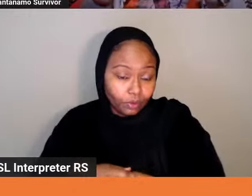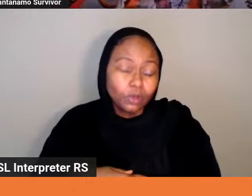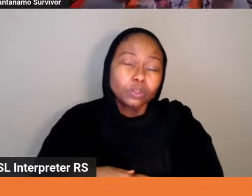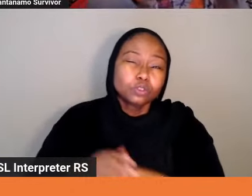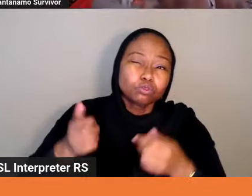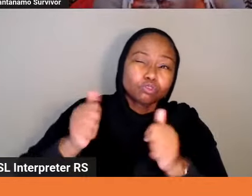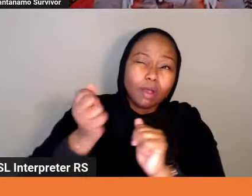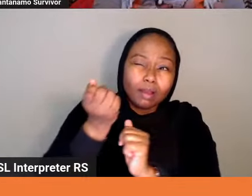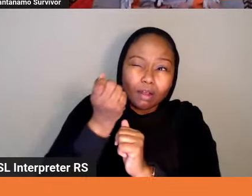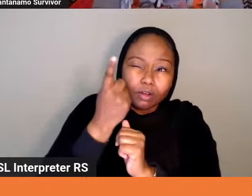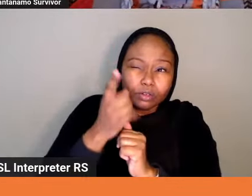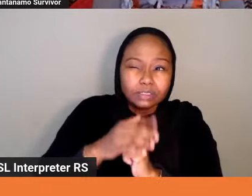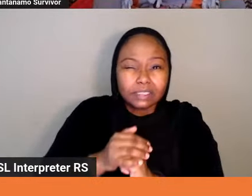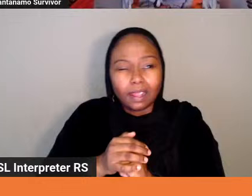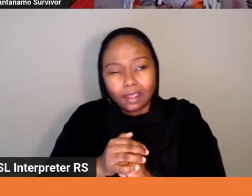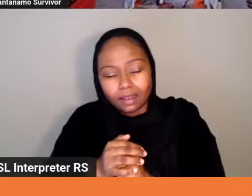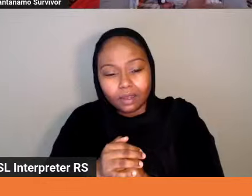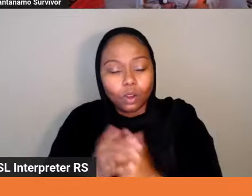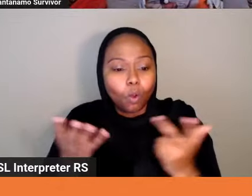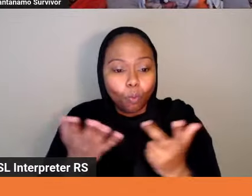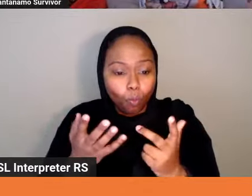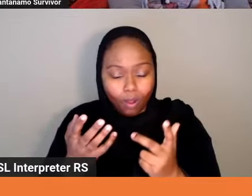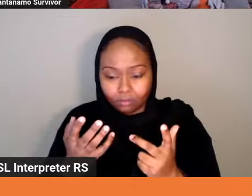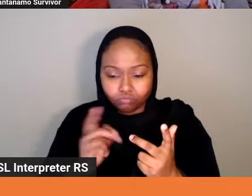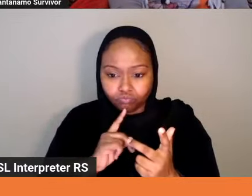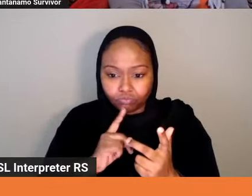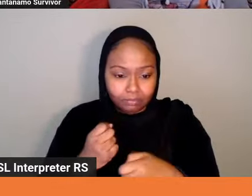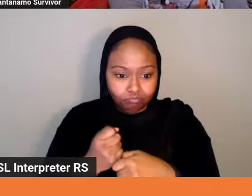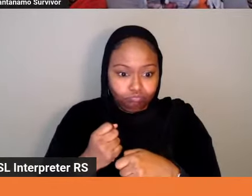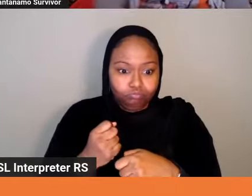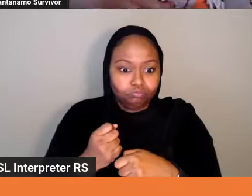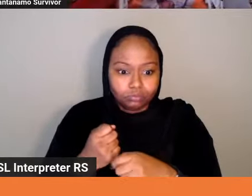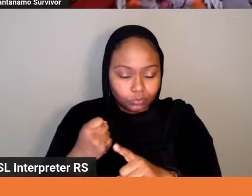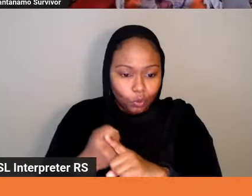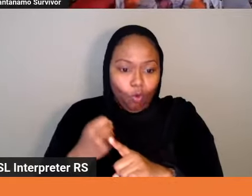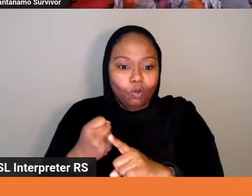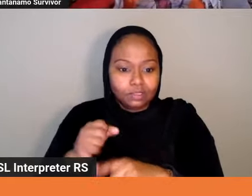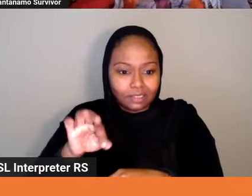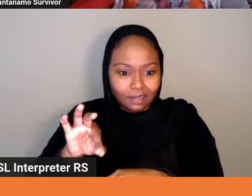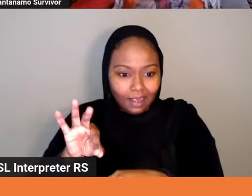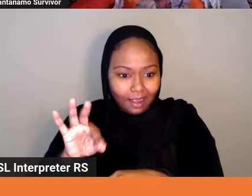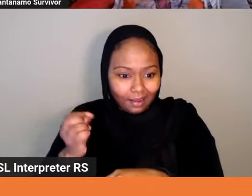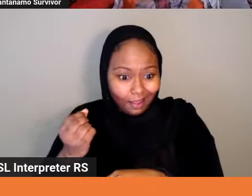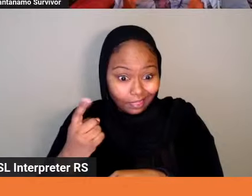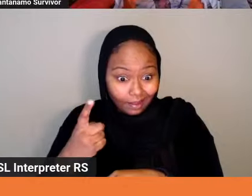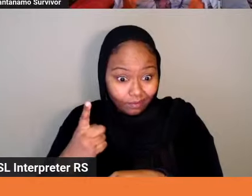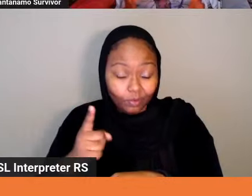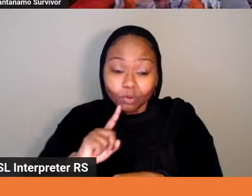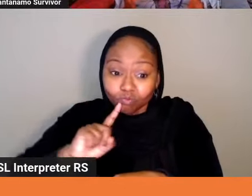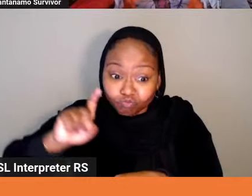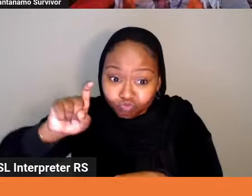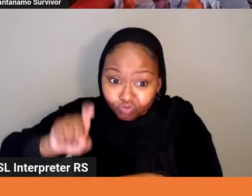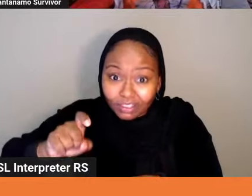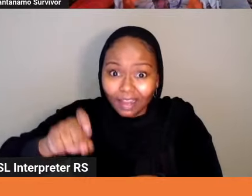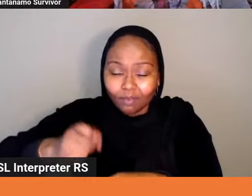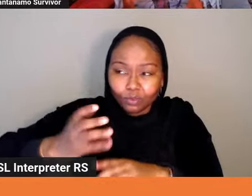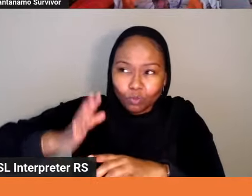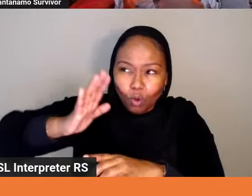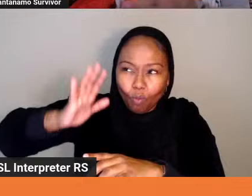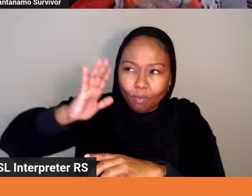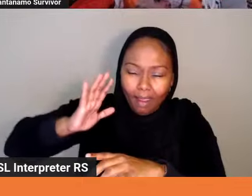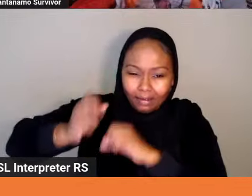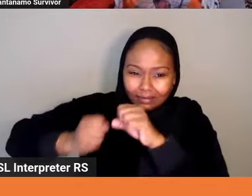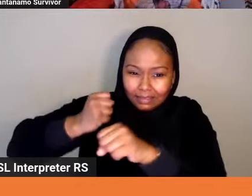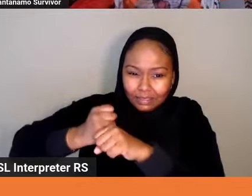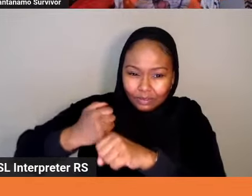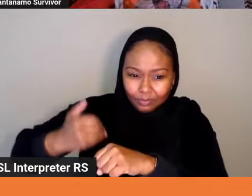what led to 9/11, what led to 7 October, we have to look back years later, so